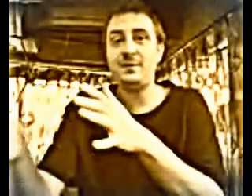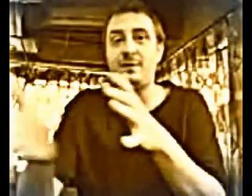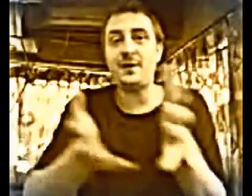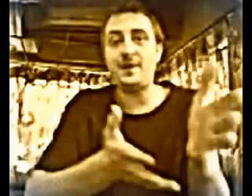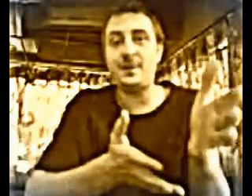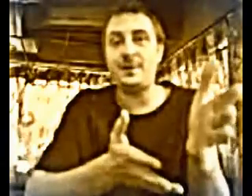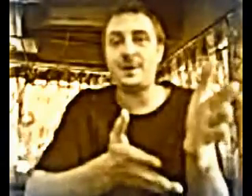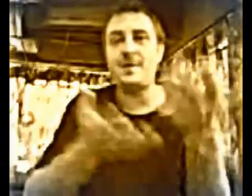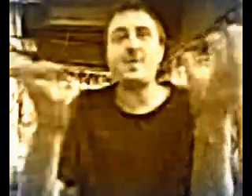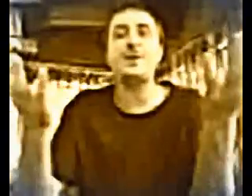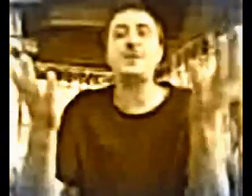the, I mean, that's